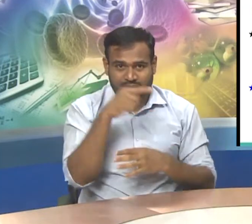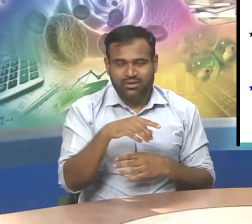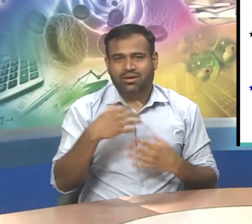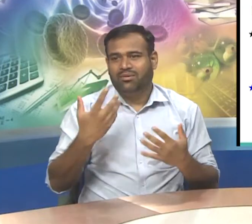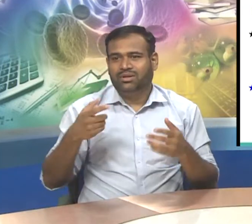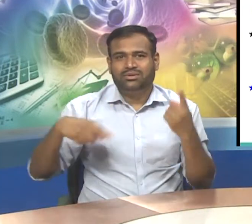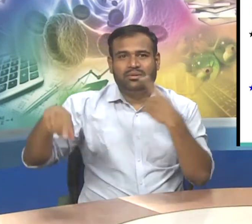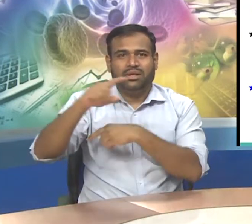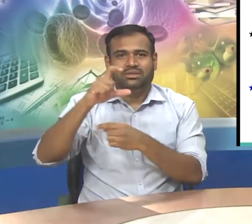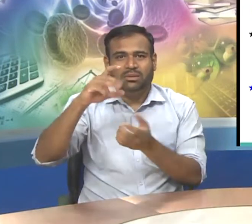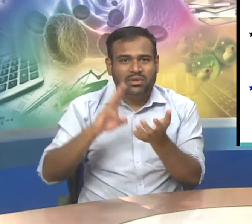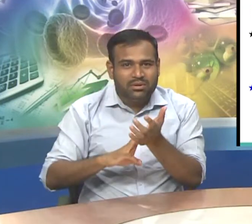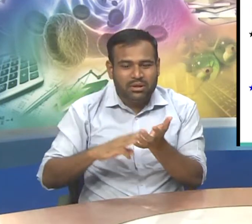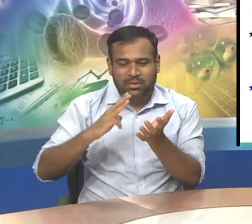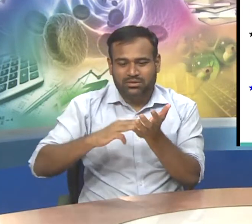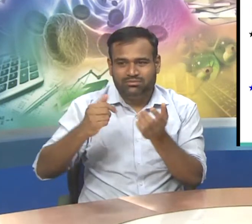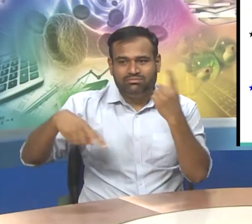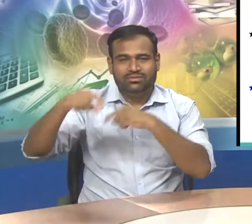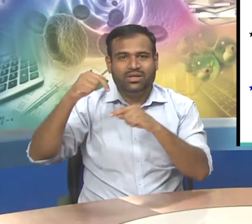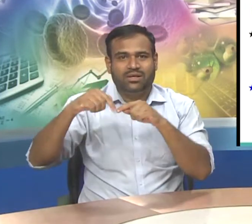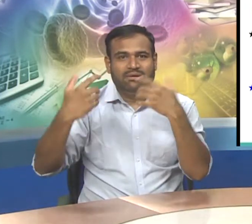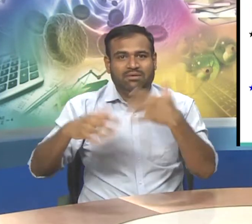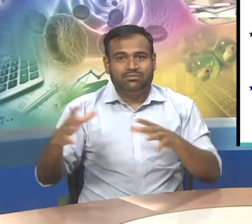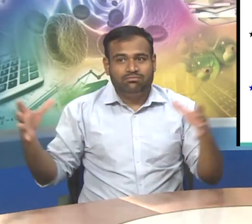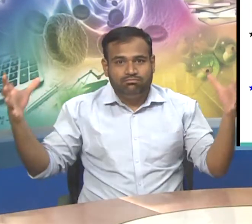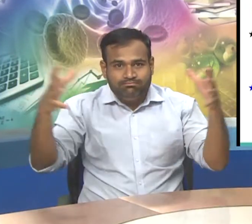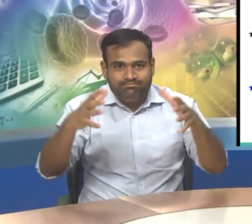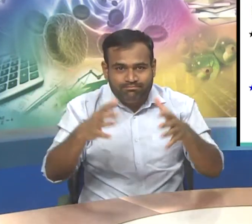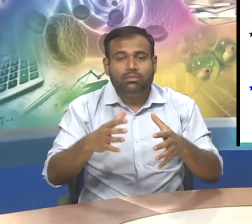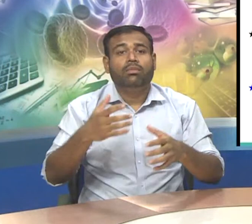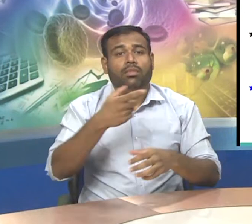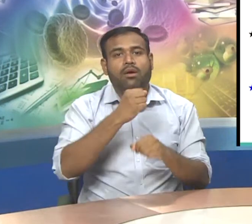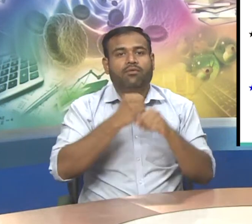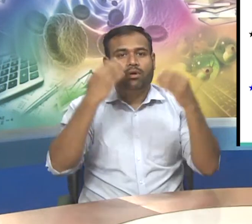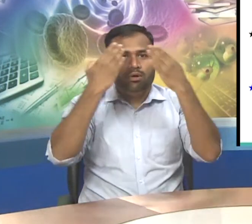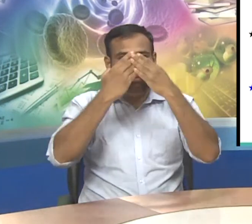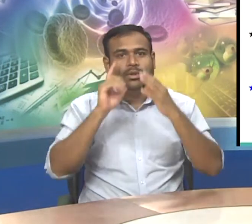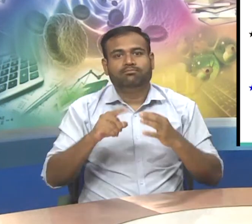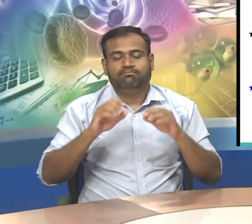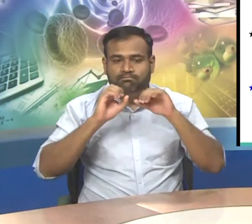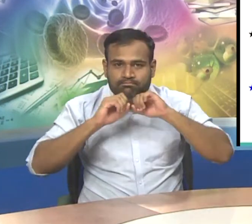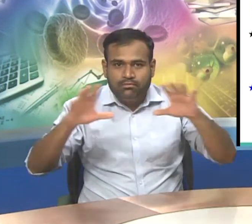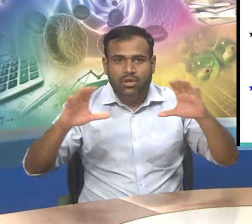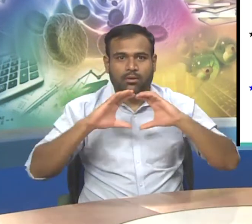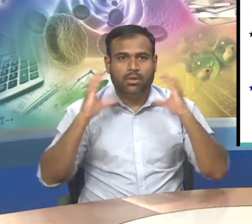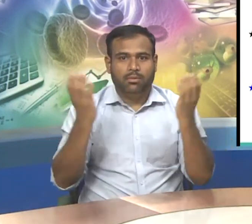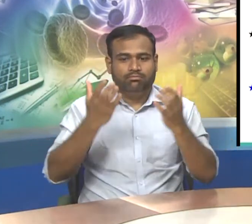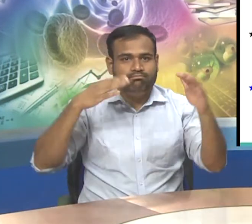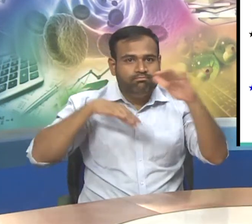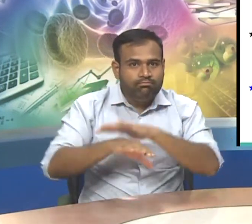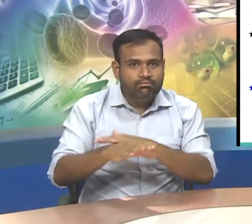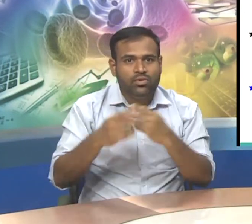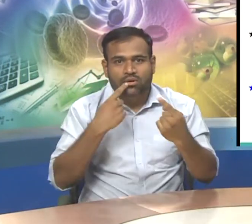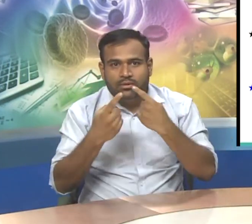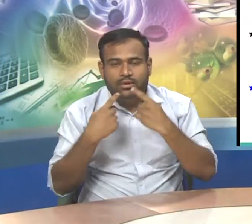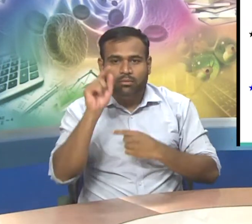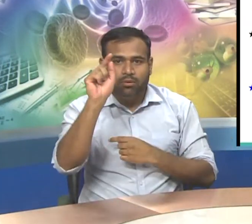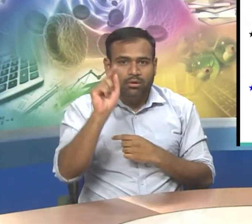Also, governor can address the session of the state legislative assembly or joint session of the two